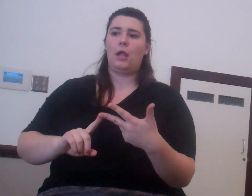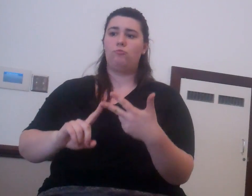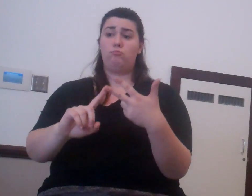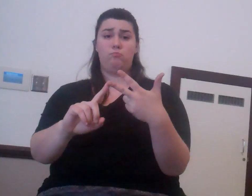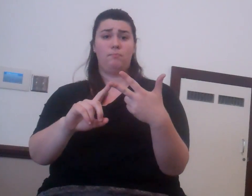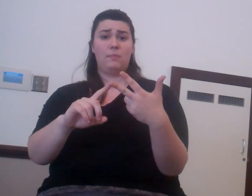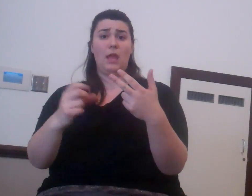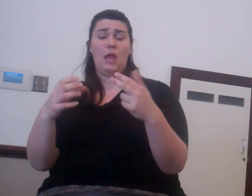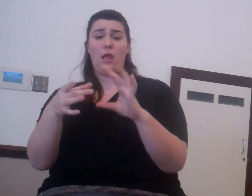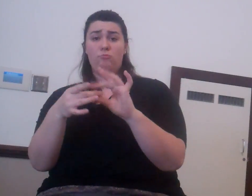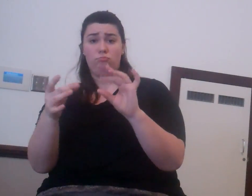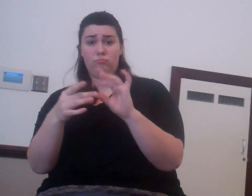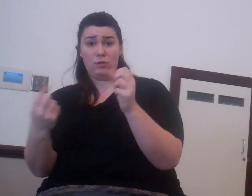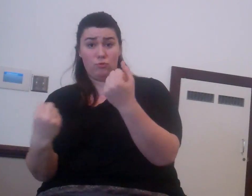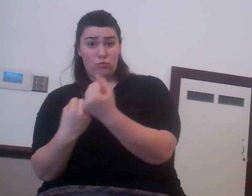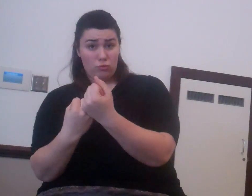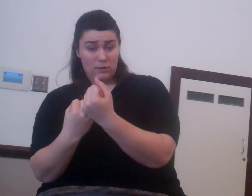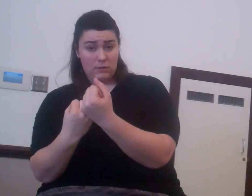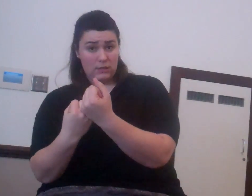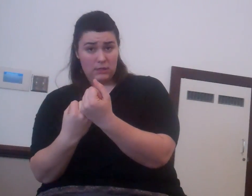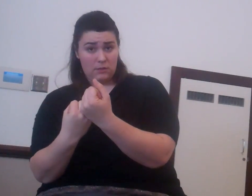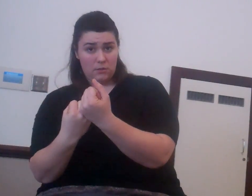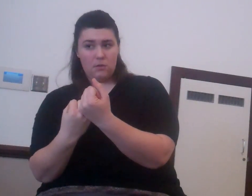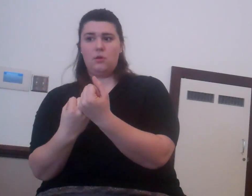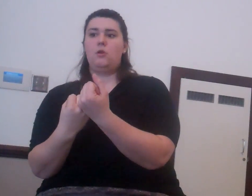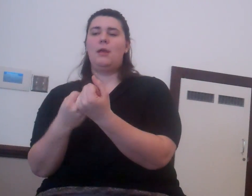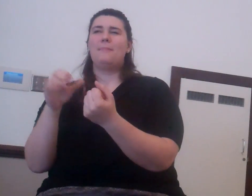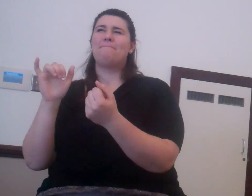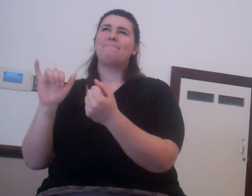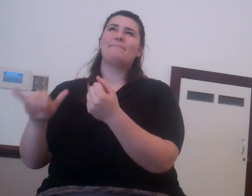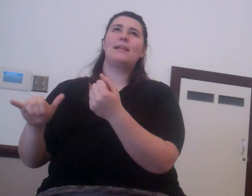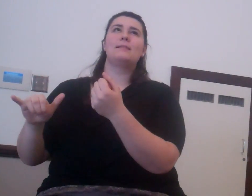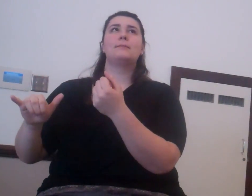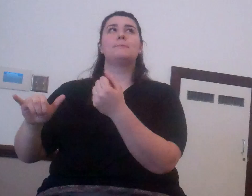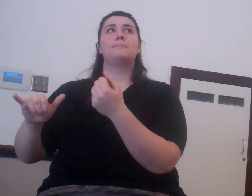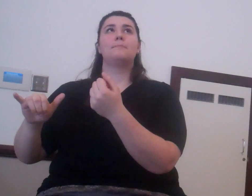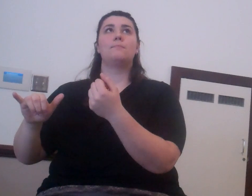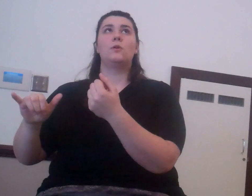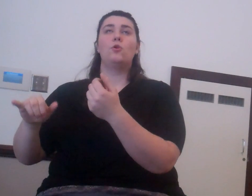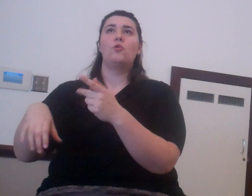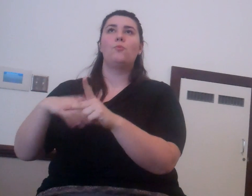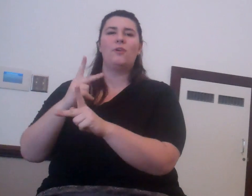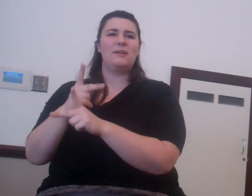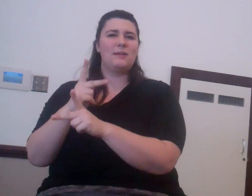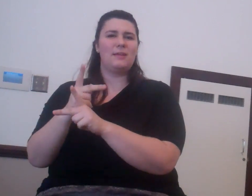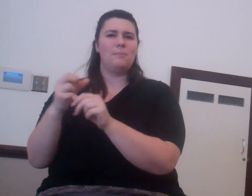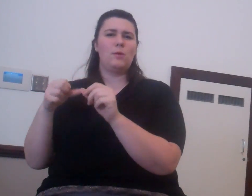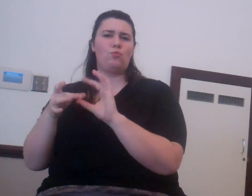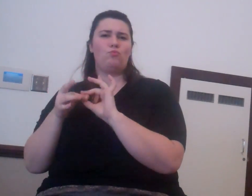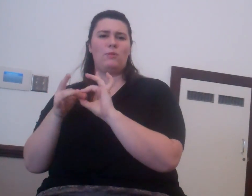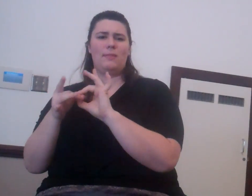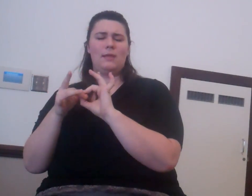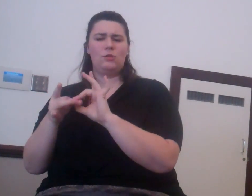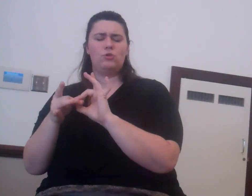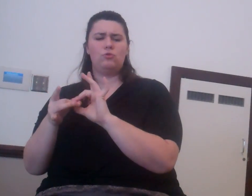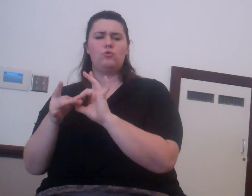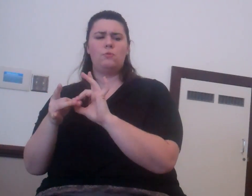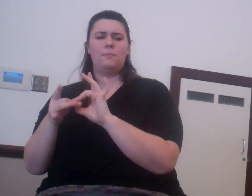talk about in romantic relationships, but assurances with respect to maintaining peer relationships at work deal more with this idea that you see them